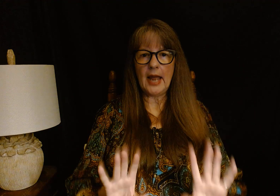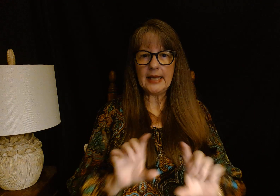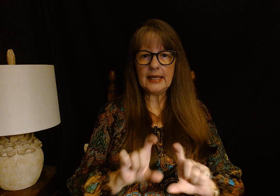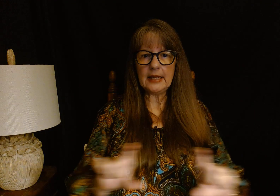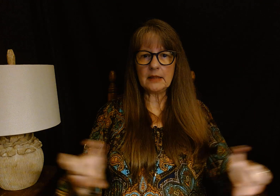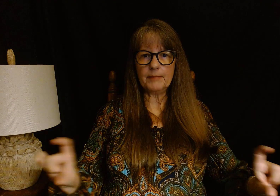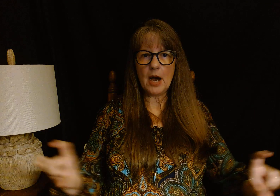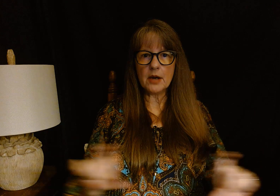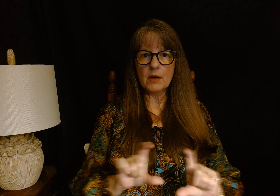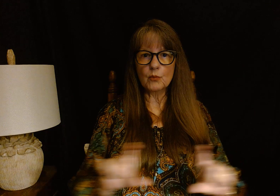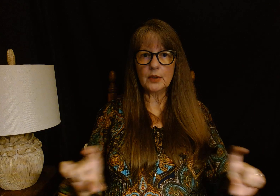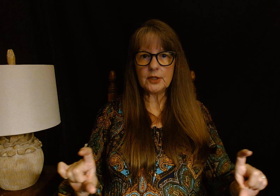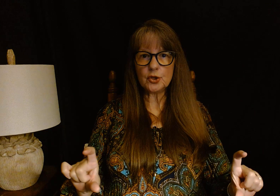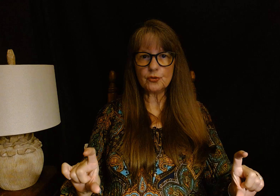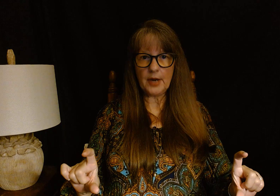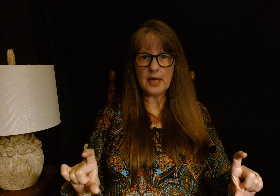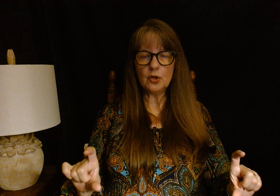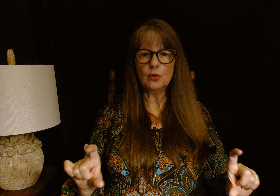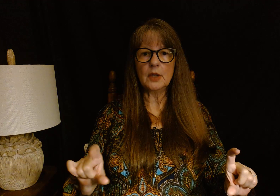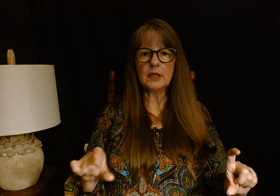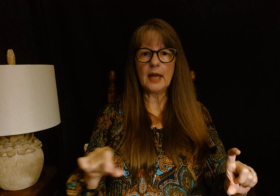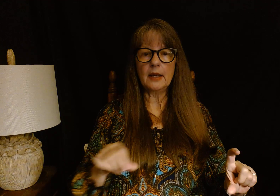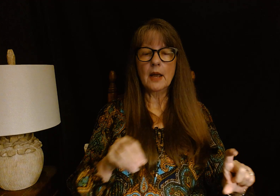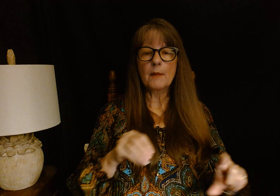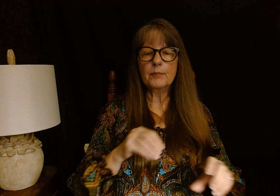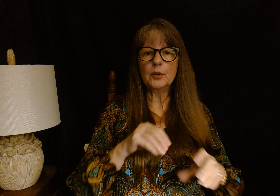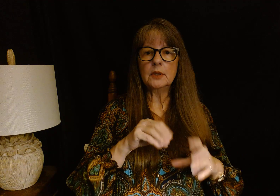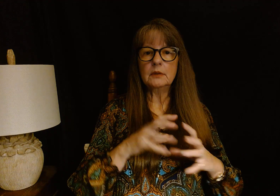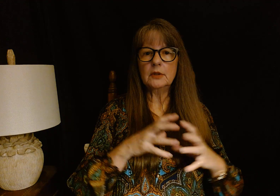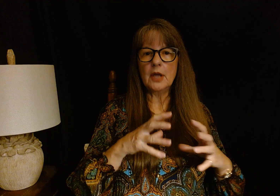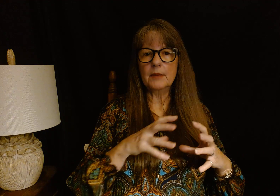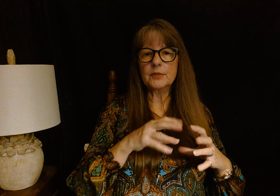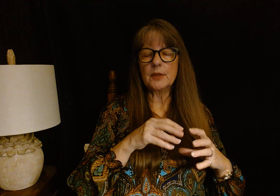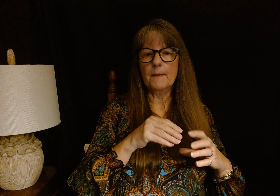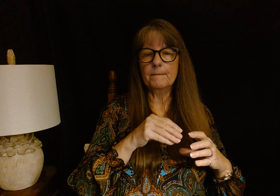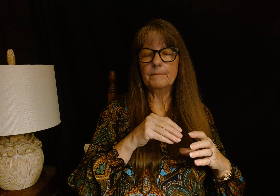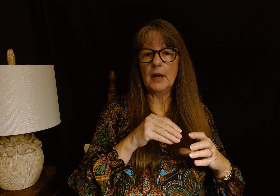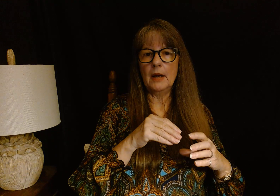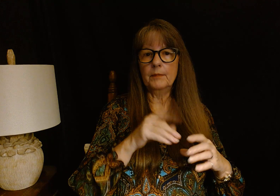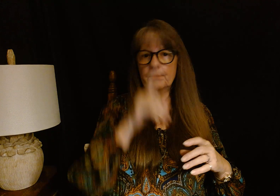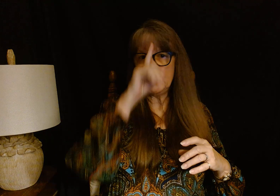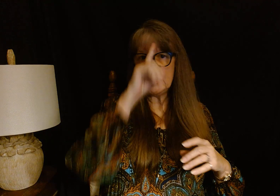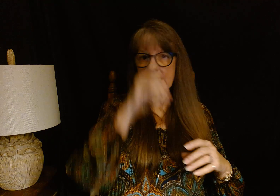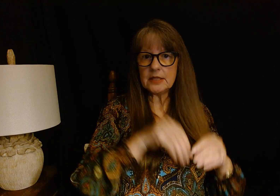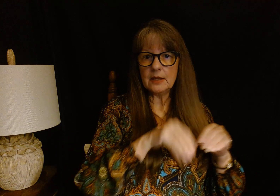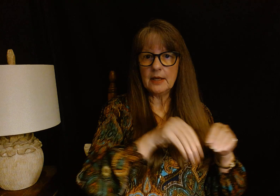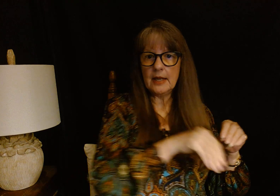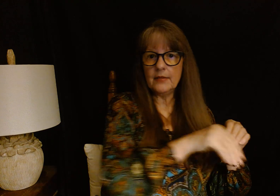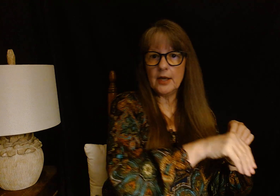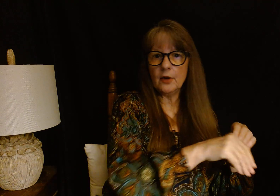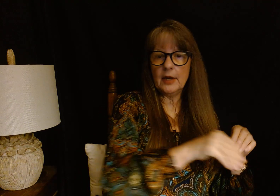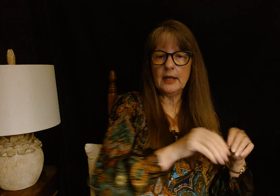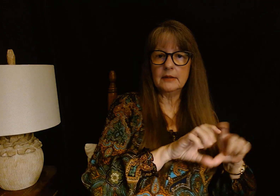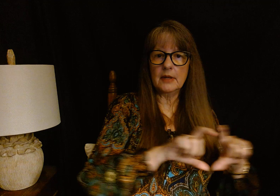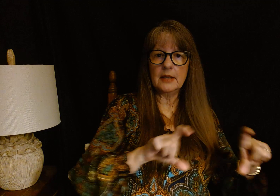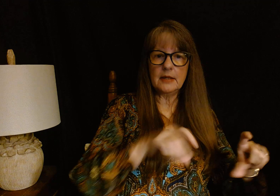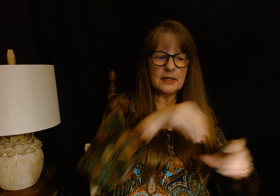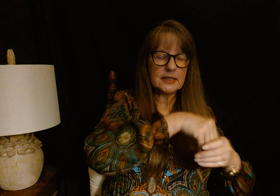hanging at the bottom really straight, you can put some pennies in there and inside